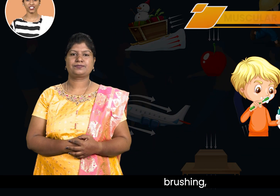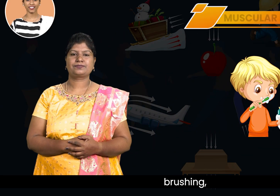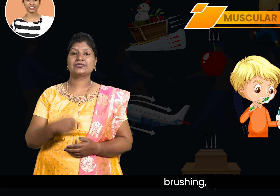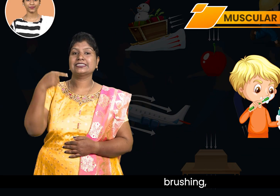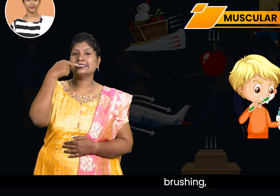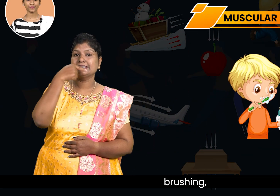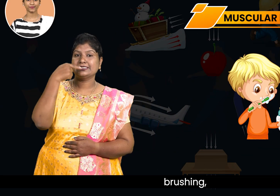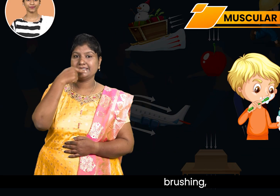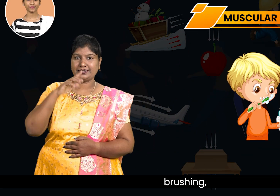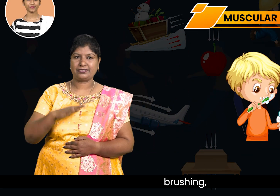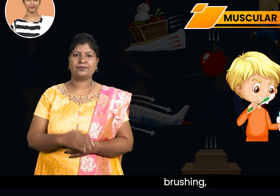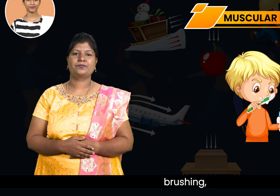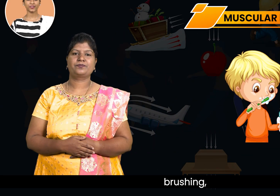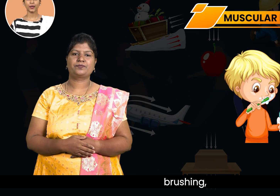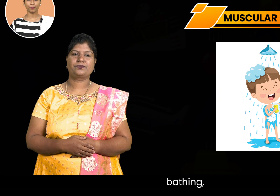brushing,